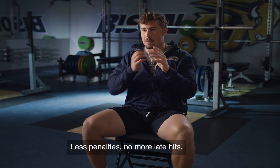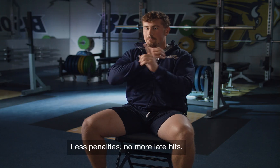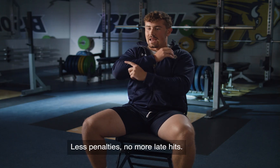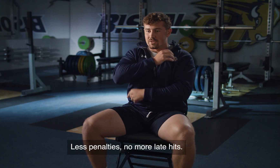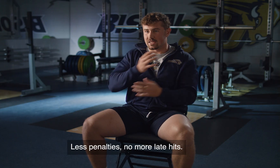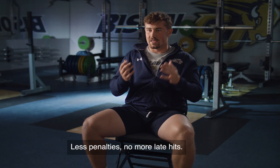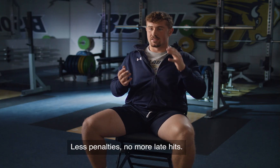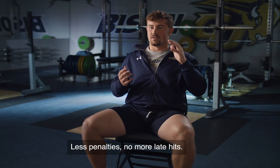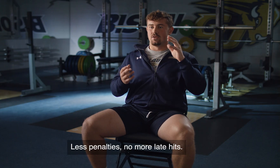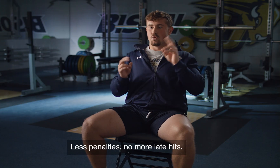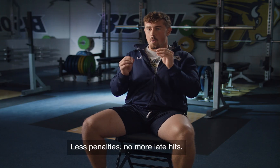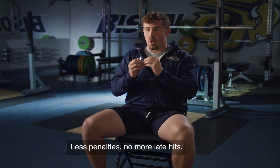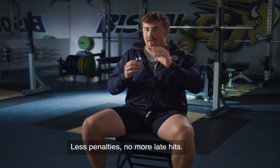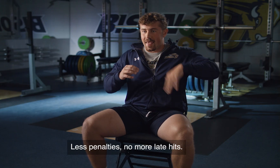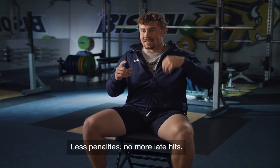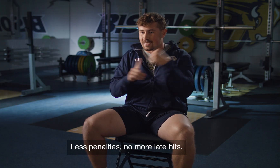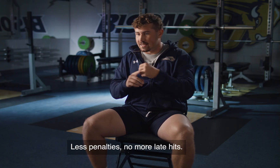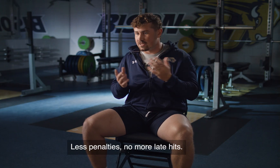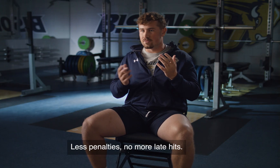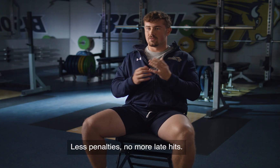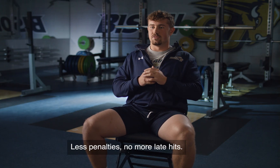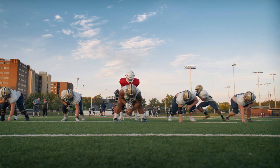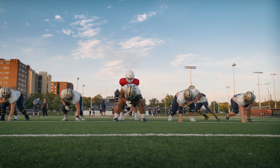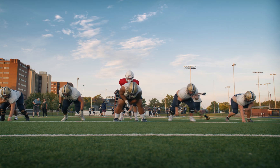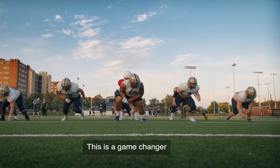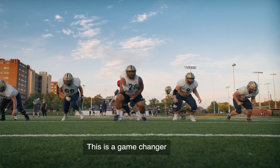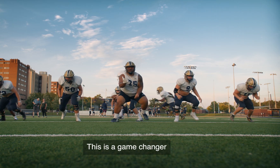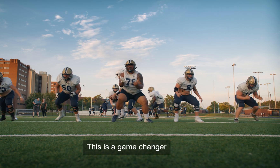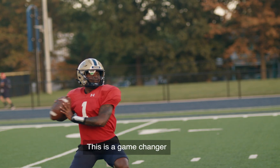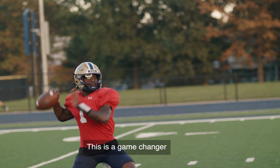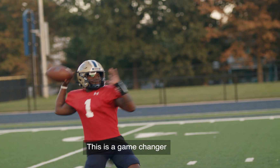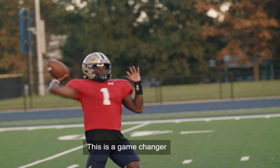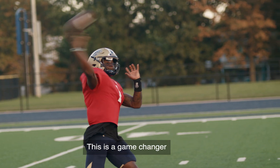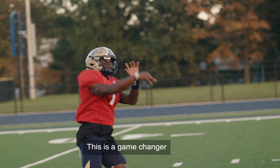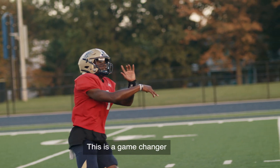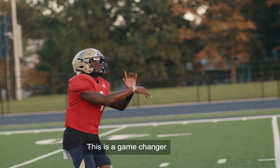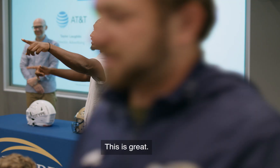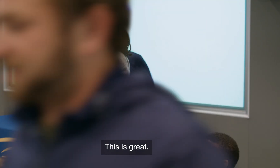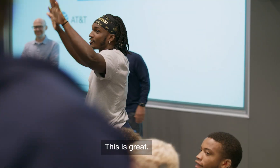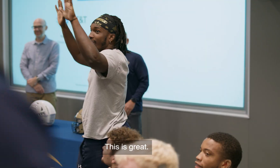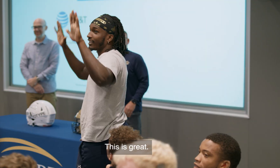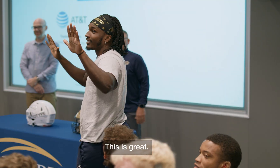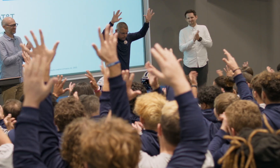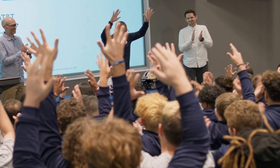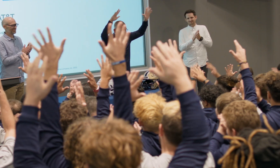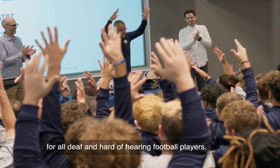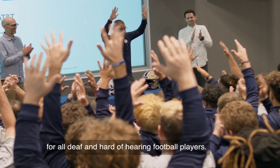penalties. No more late hits. This is a game changer. This is great. For